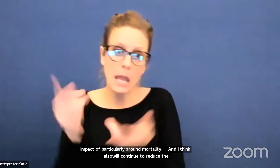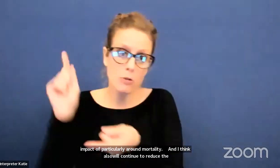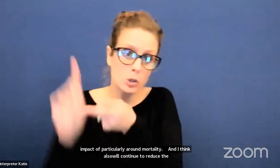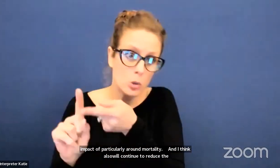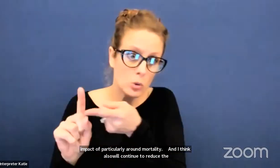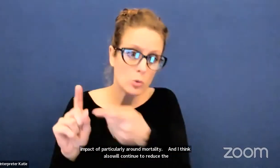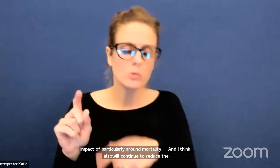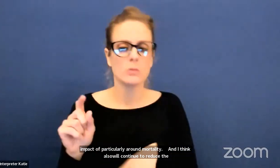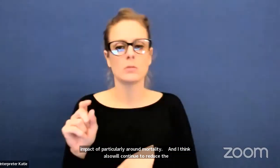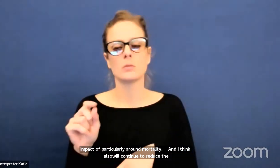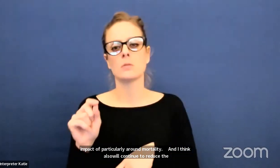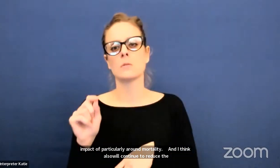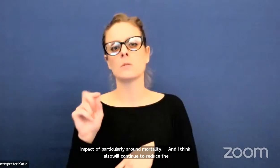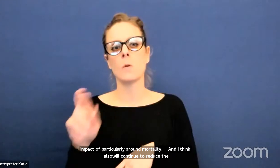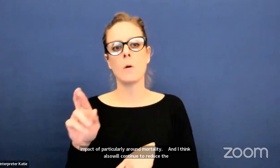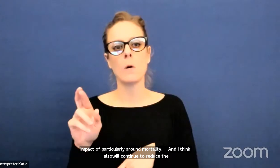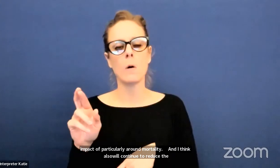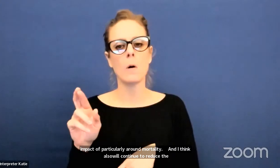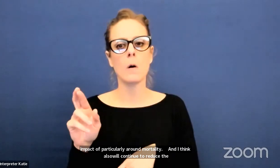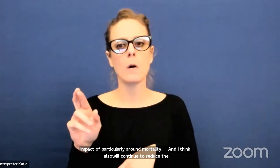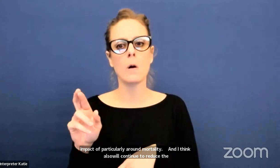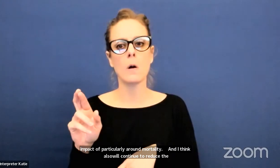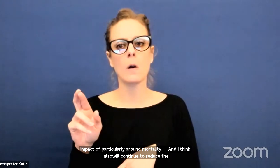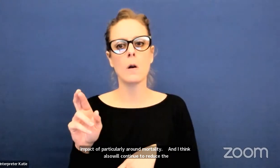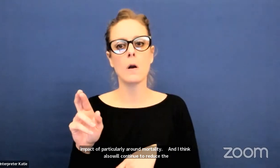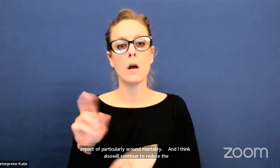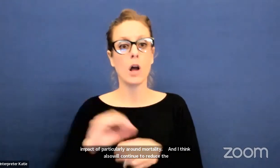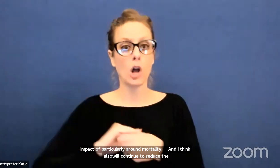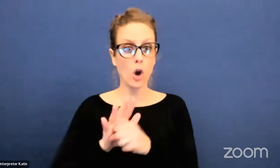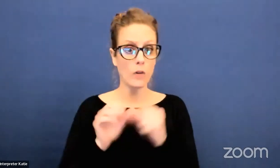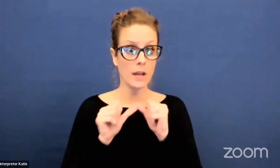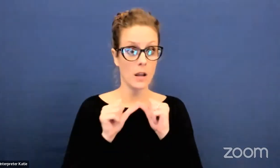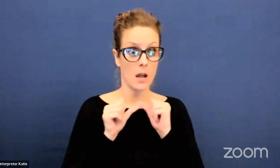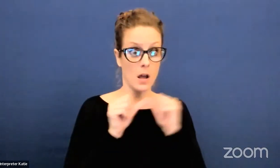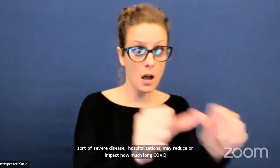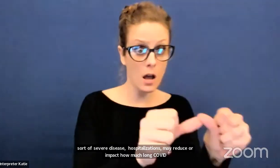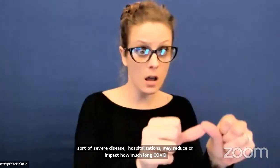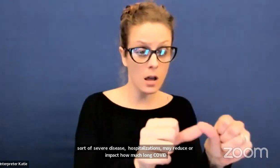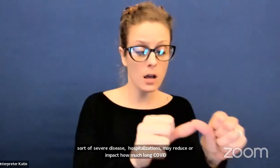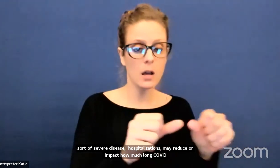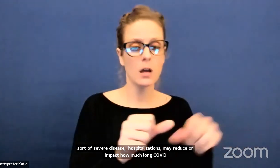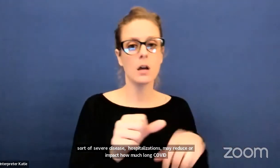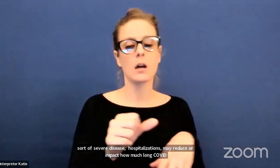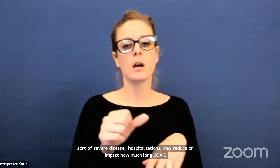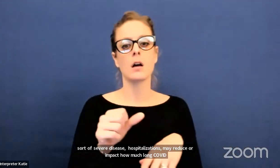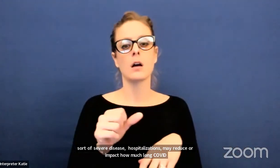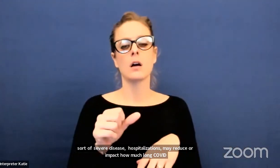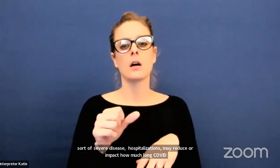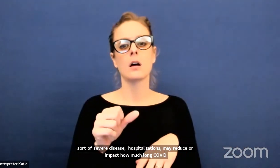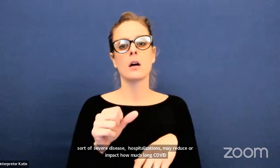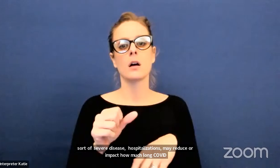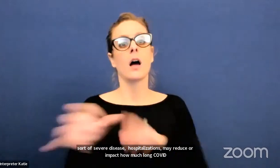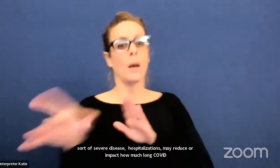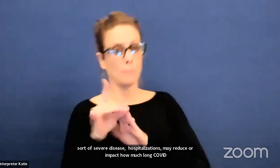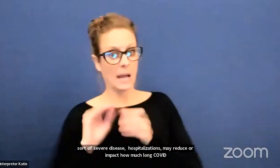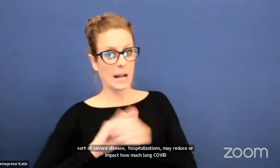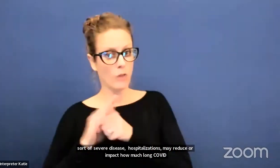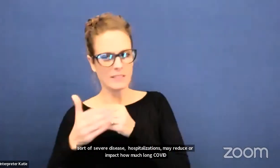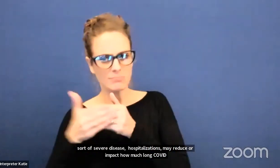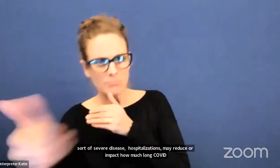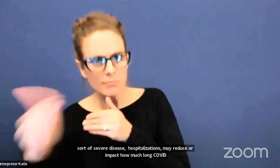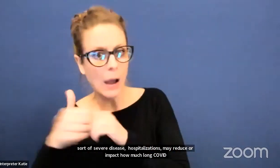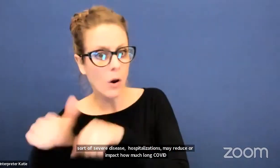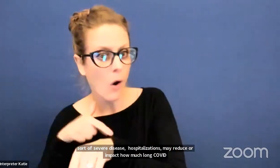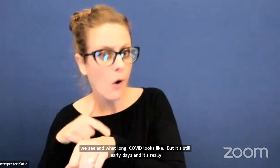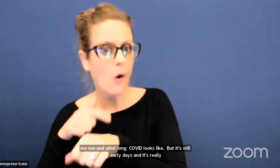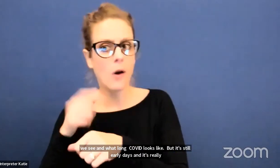or impact how much long COVID we see and what long COVID looks like, but it's still early days. So it's hard to know what the full